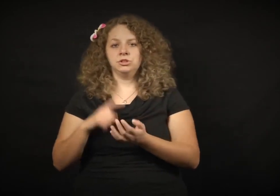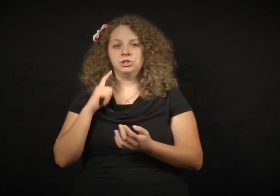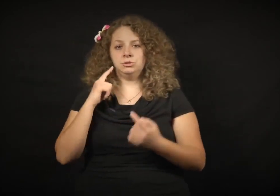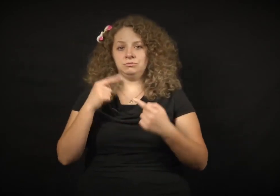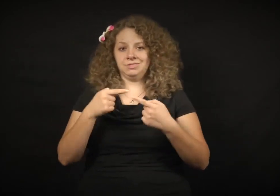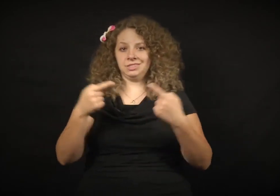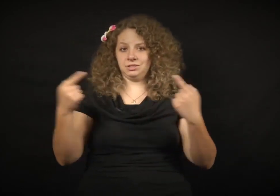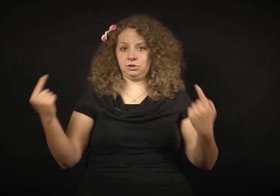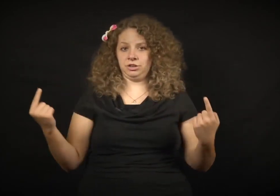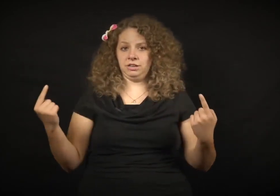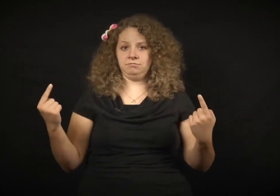to disagree,